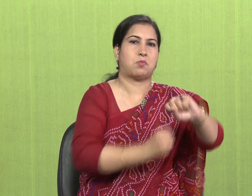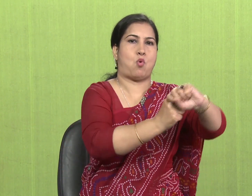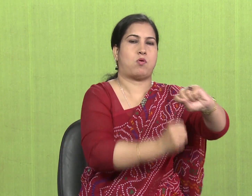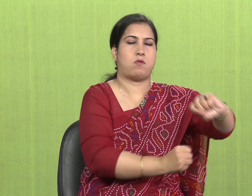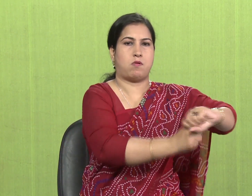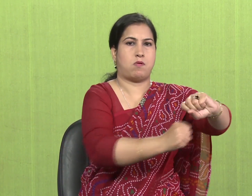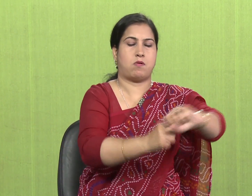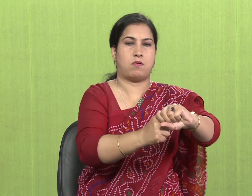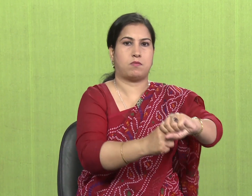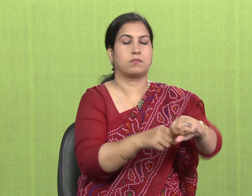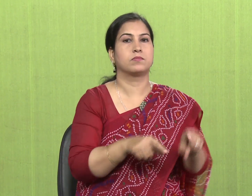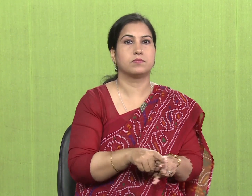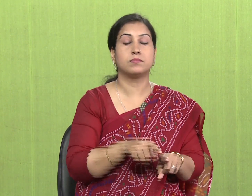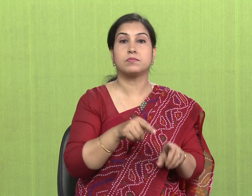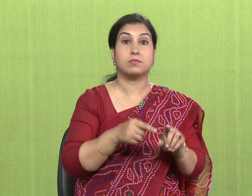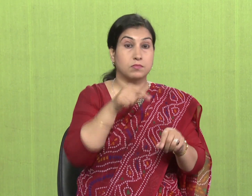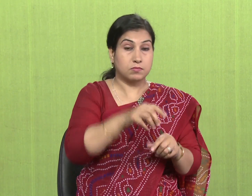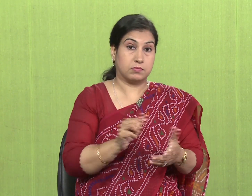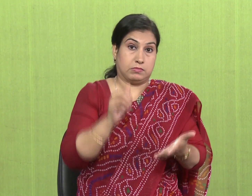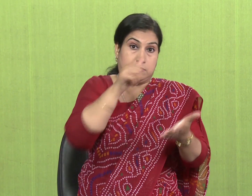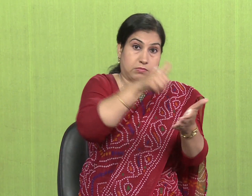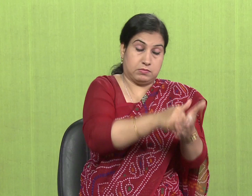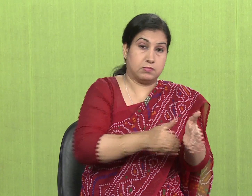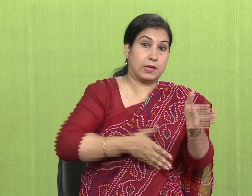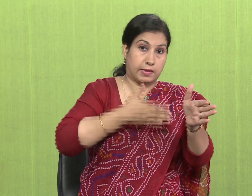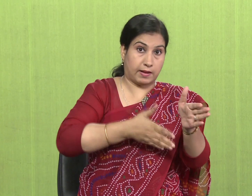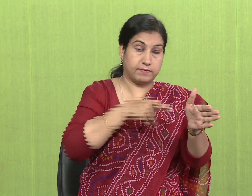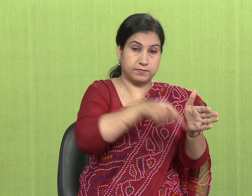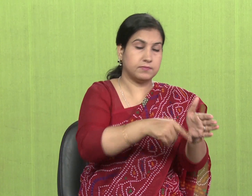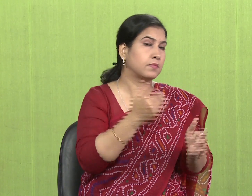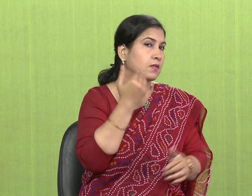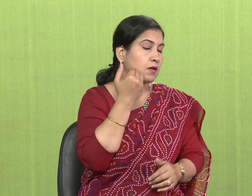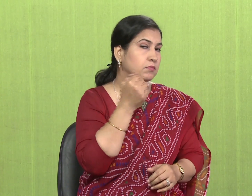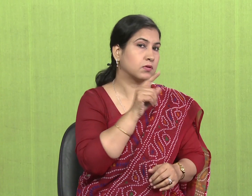When he arrived at Alwar in the year 1985,